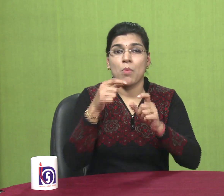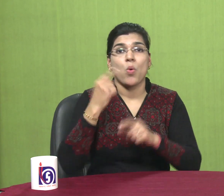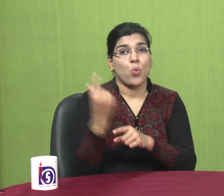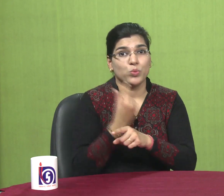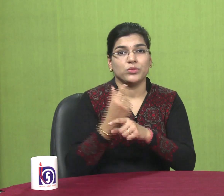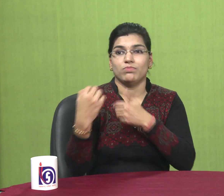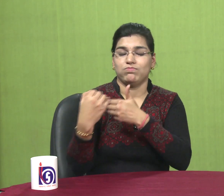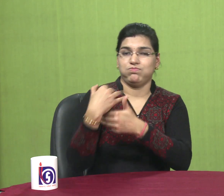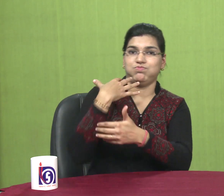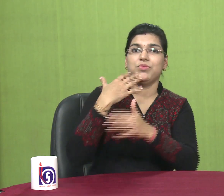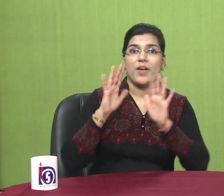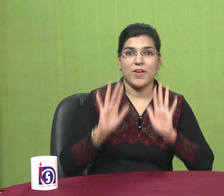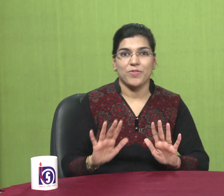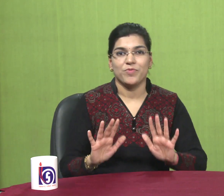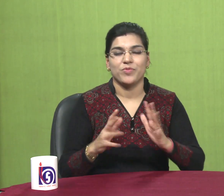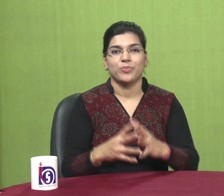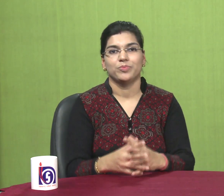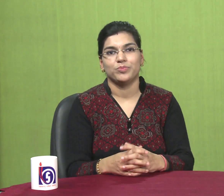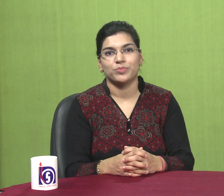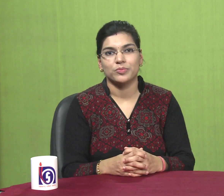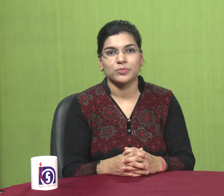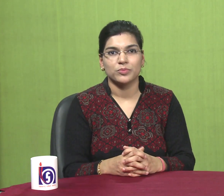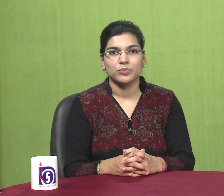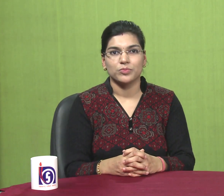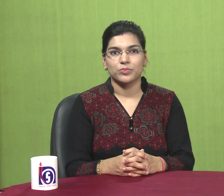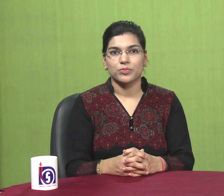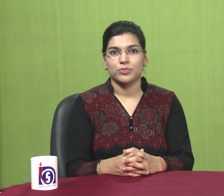Internet has many uses. It has influenced people.